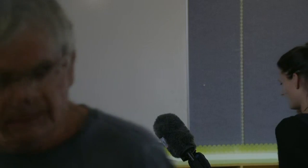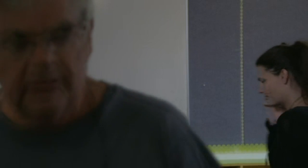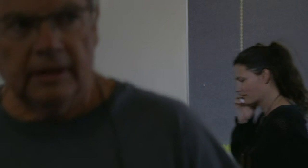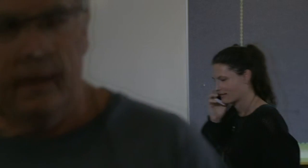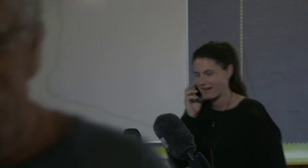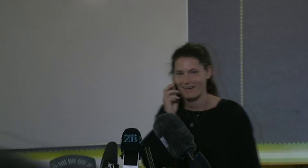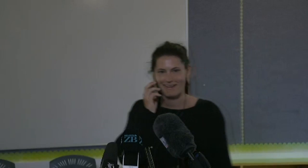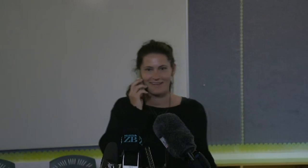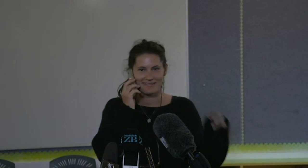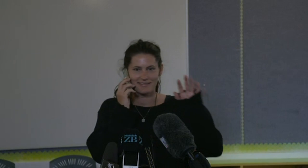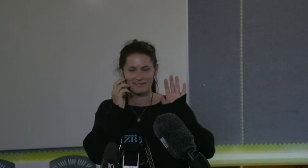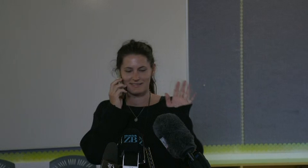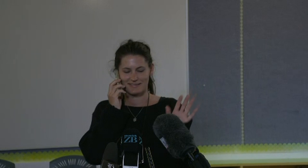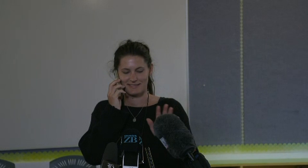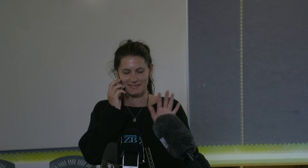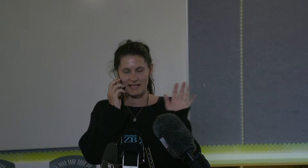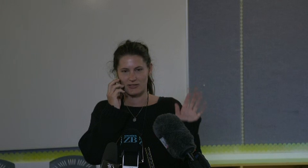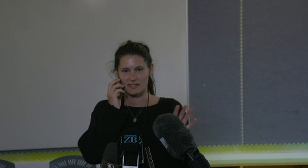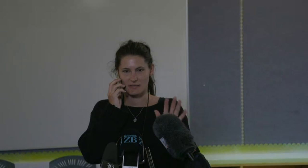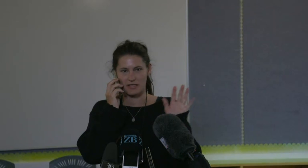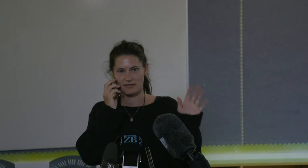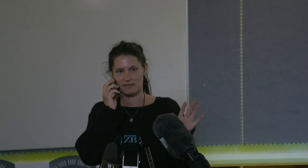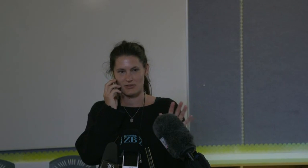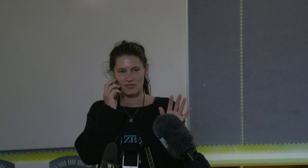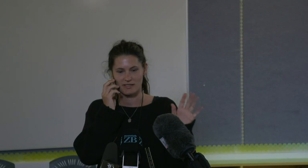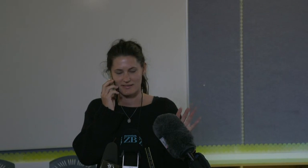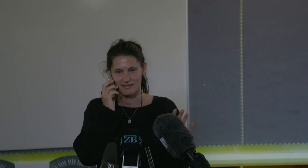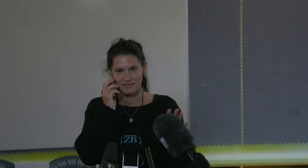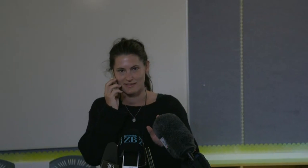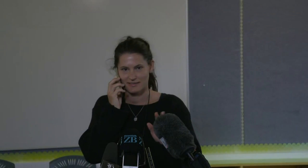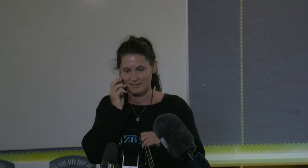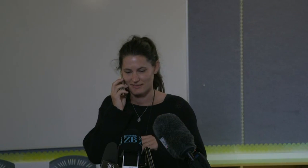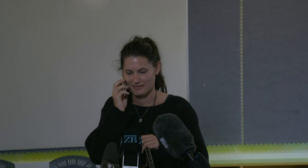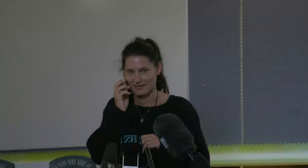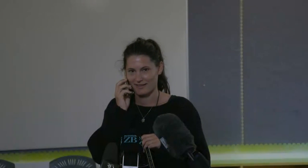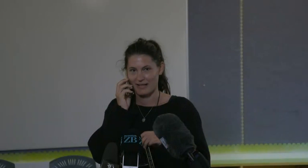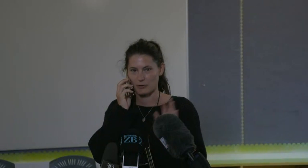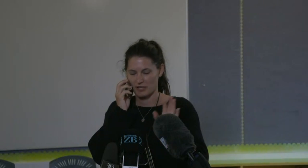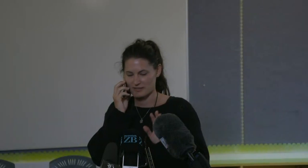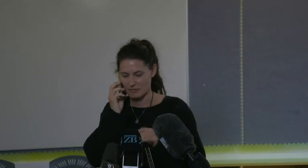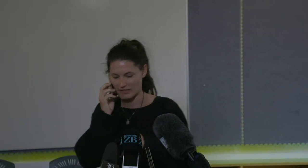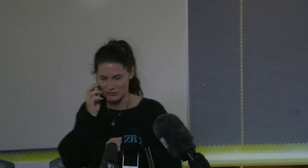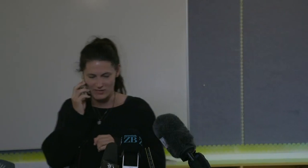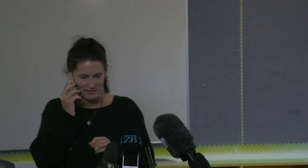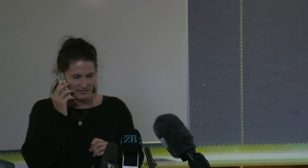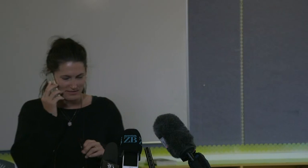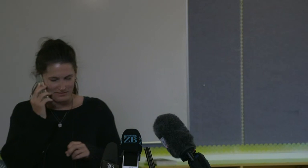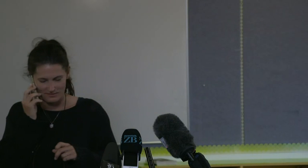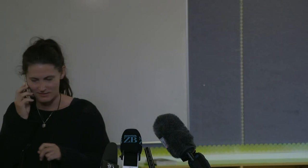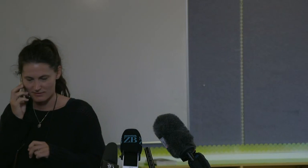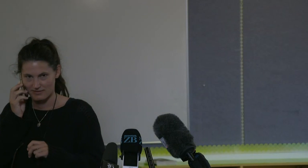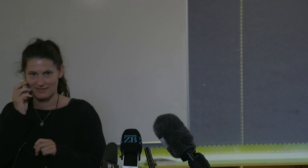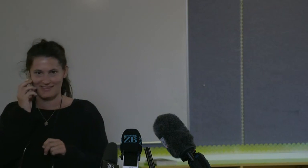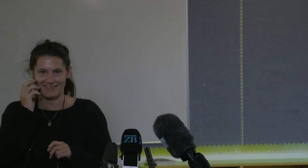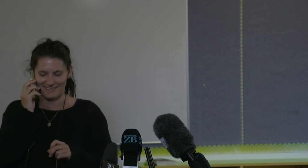and everything like that, and what his comments have been was behind the scenes that should have never been recorded, because there's plenty of